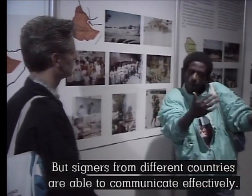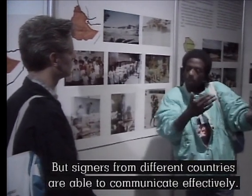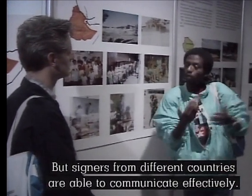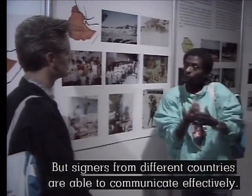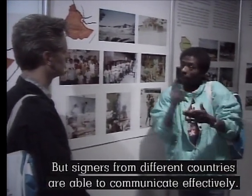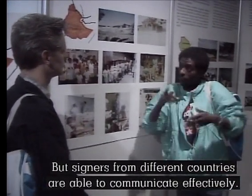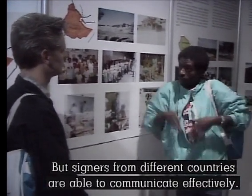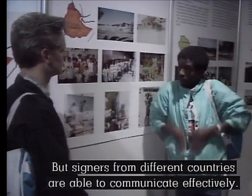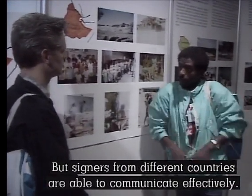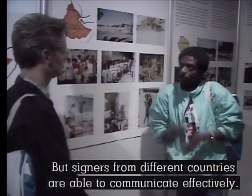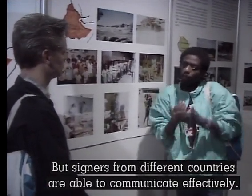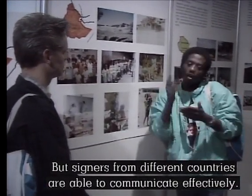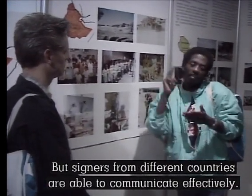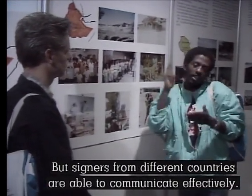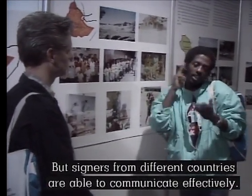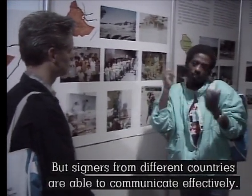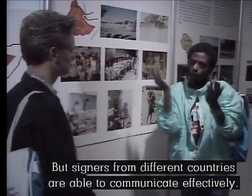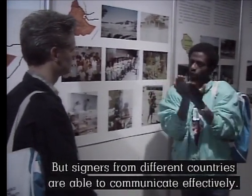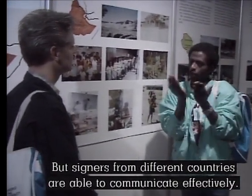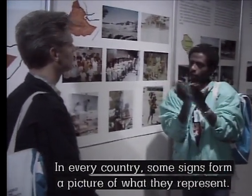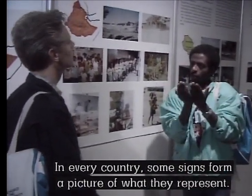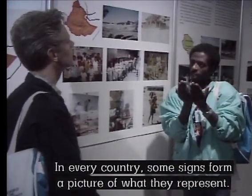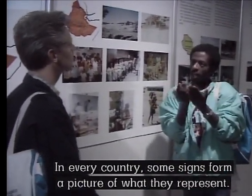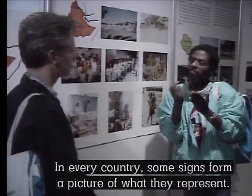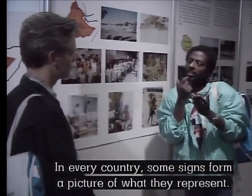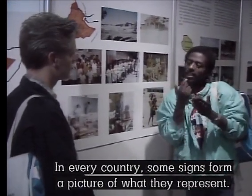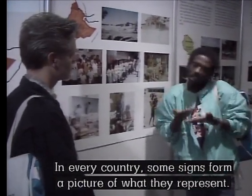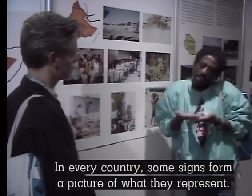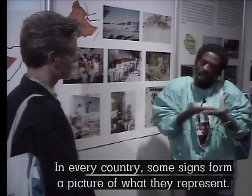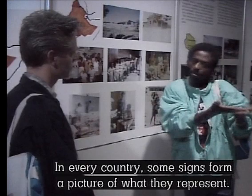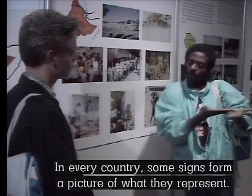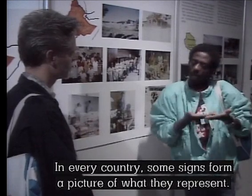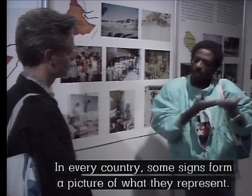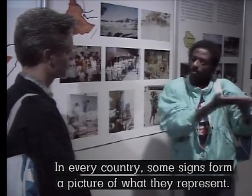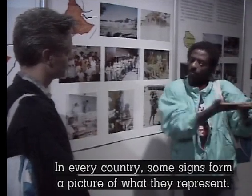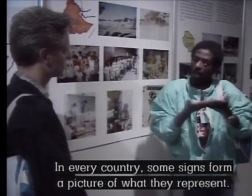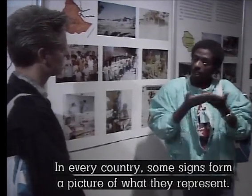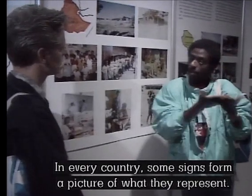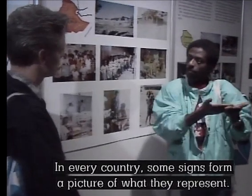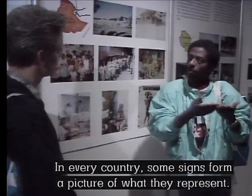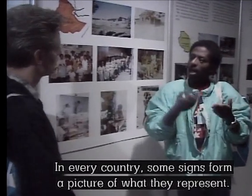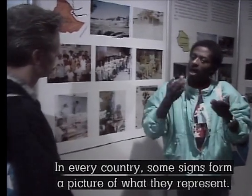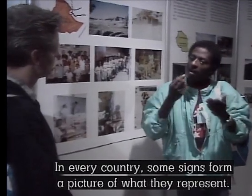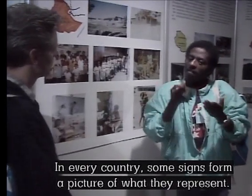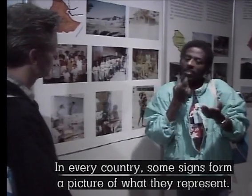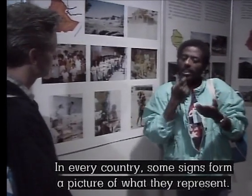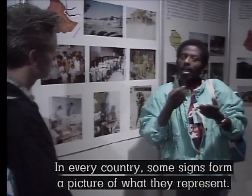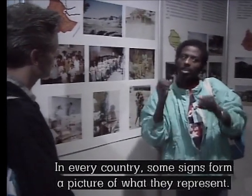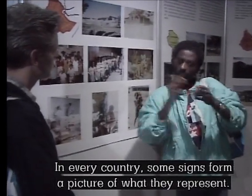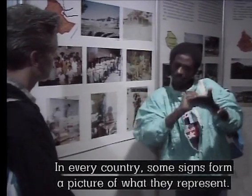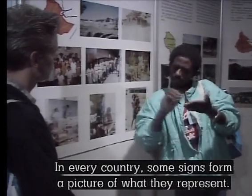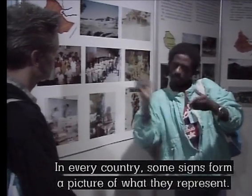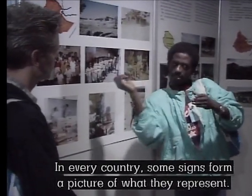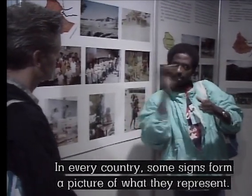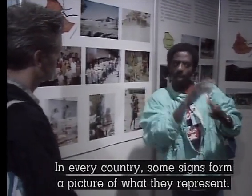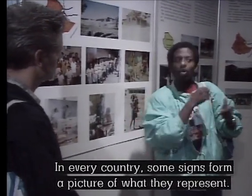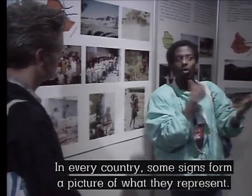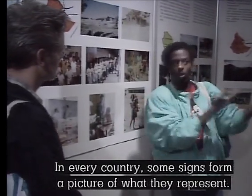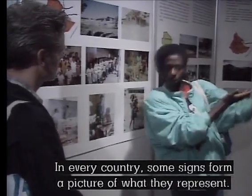with each other better than their hearing counterparts could. This is partly because in every sign language, some signs form a